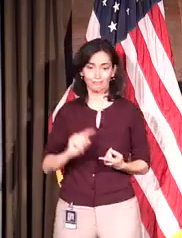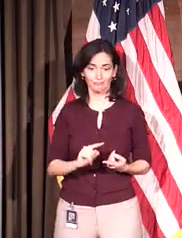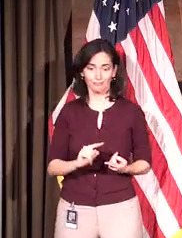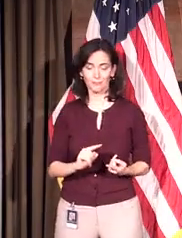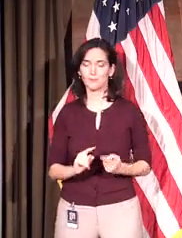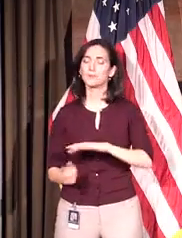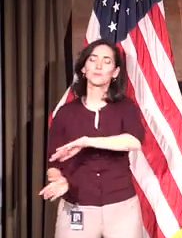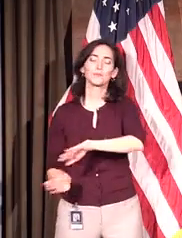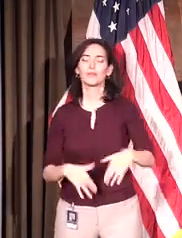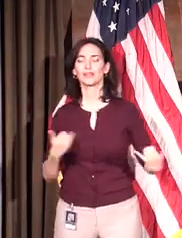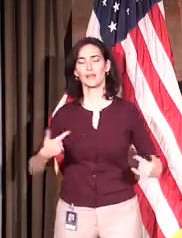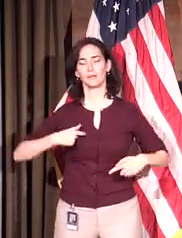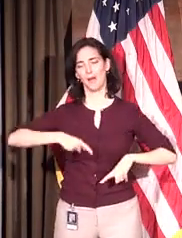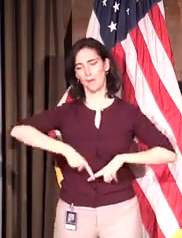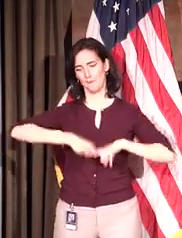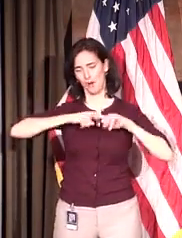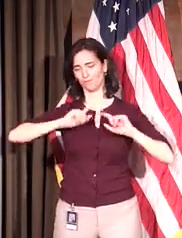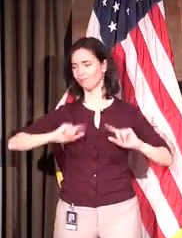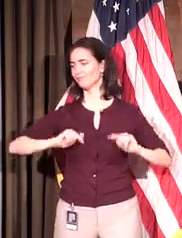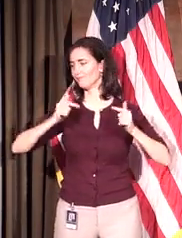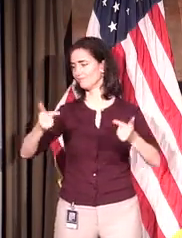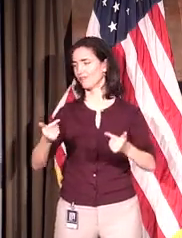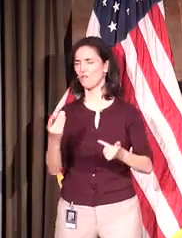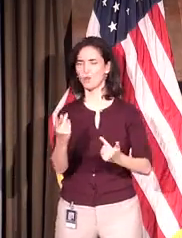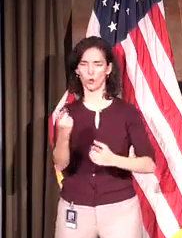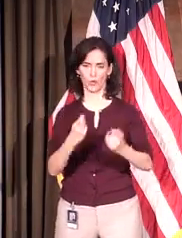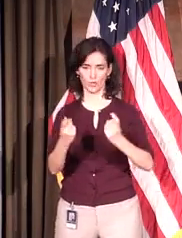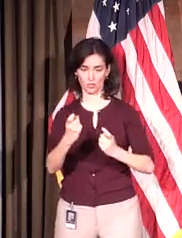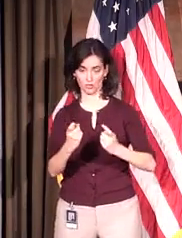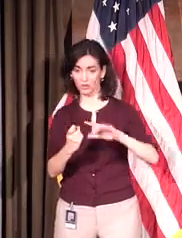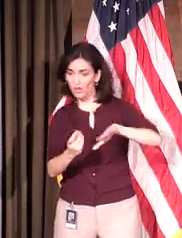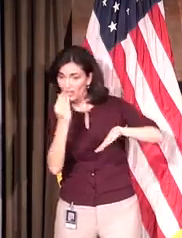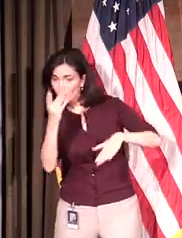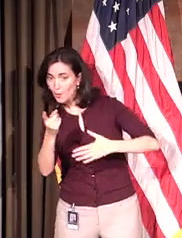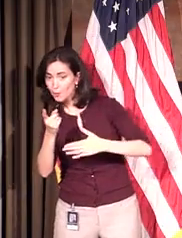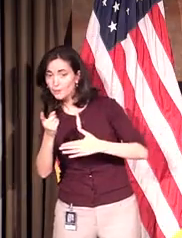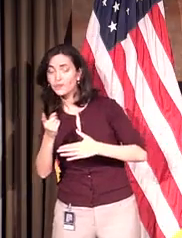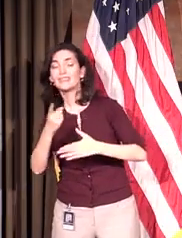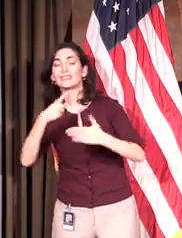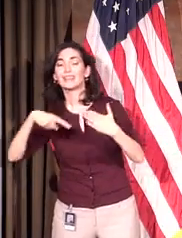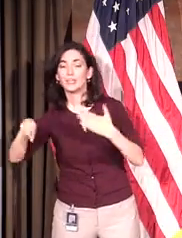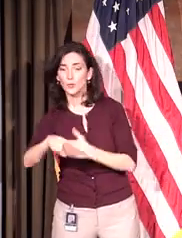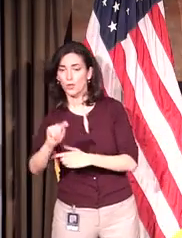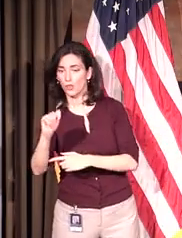pause and take a few questions. We're going to have our next press conference on Thursday of next